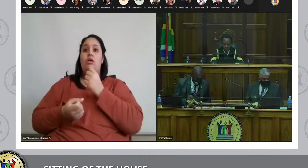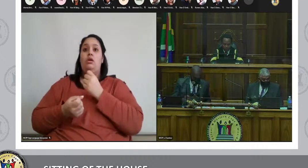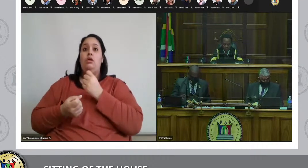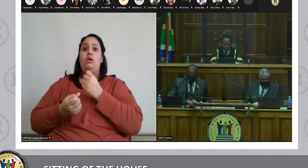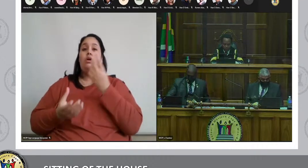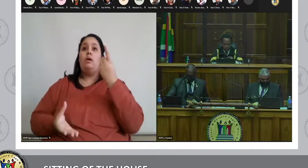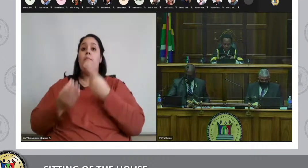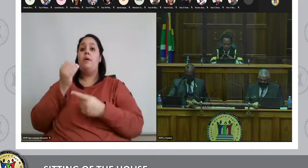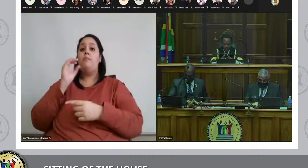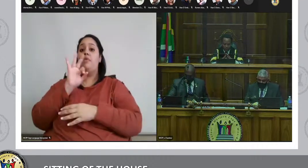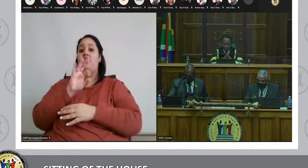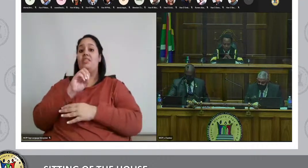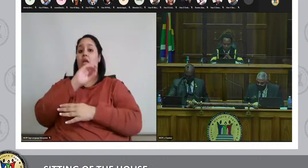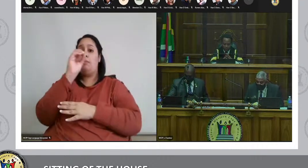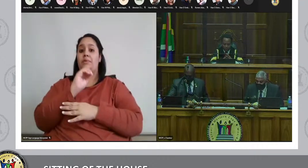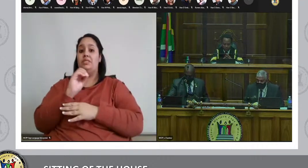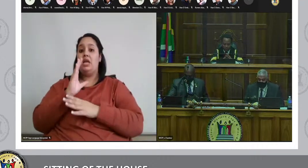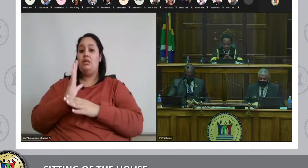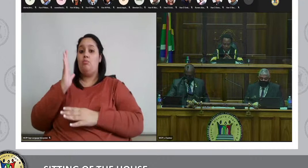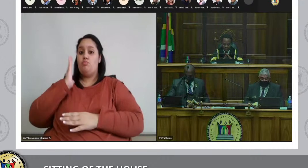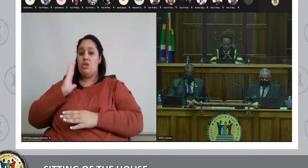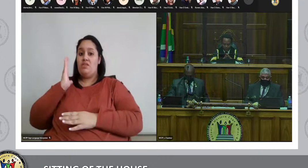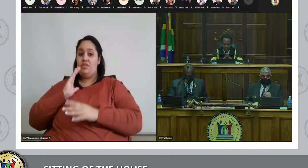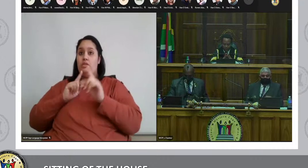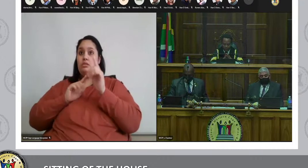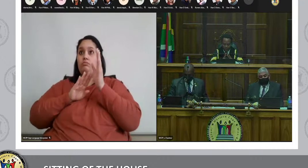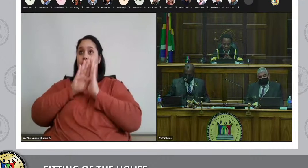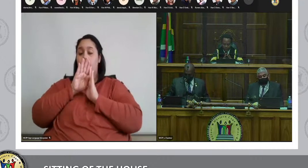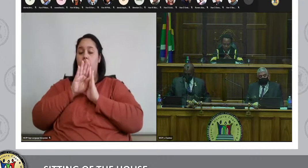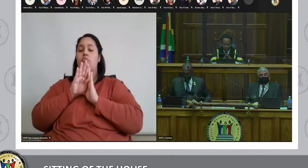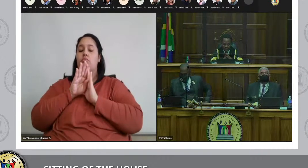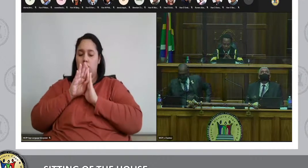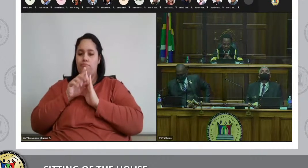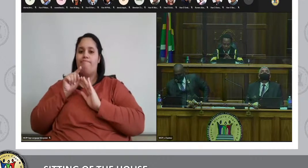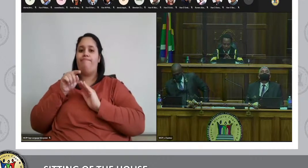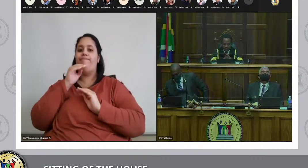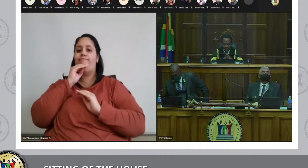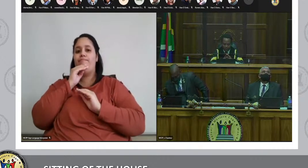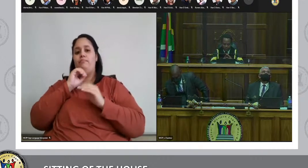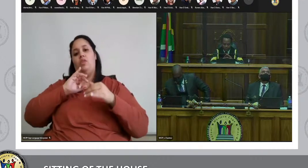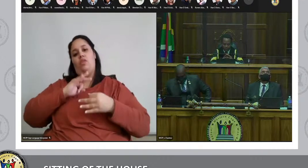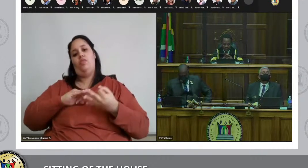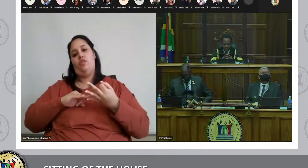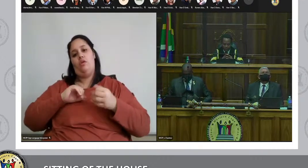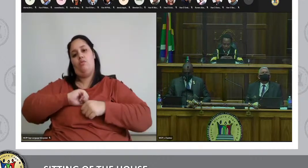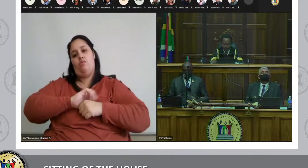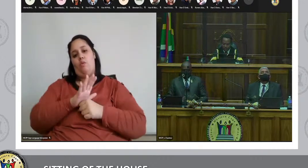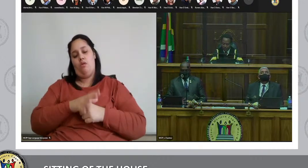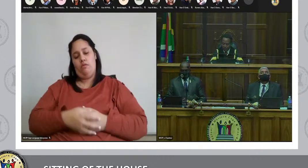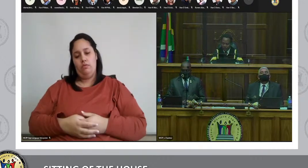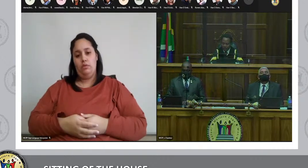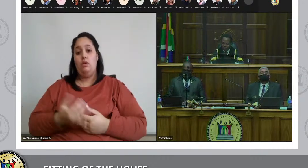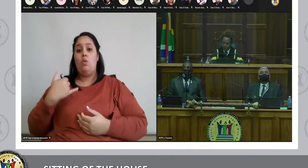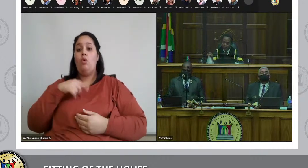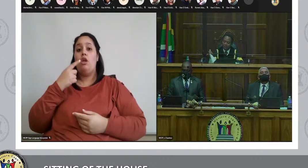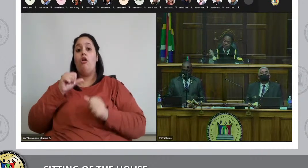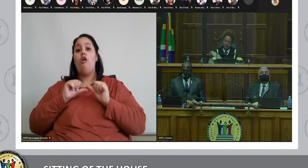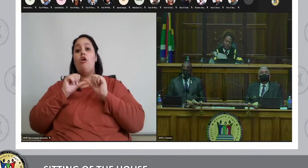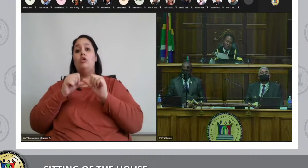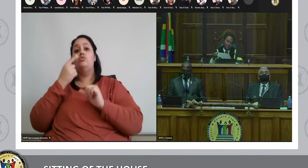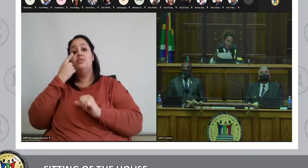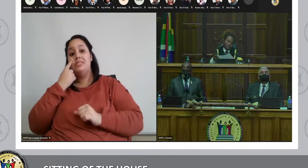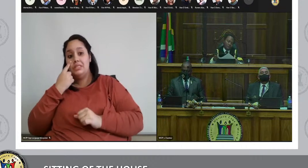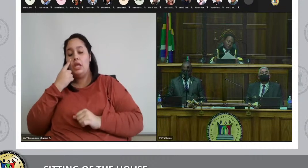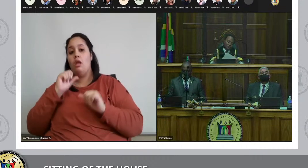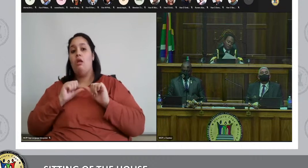reached 30% of the previous peak in provinces. Speaker, as we continue to witness the sustained increase